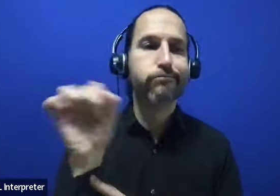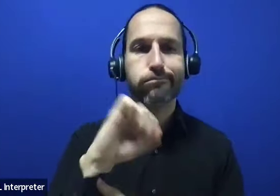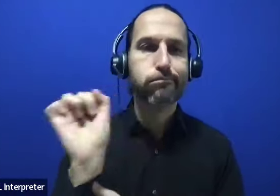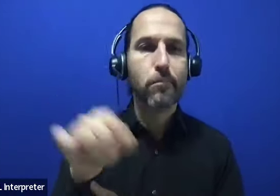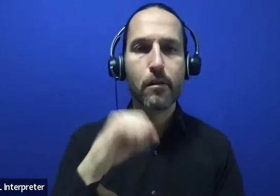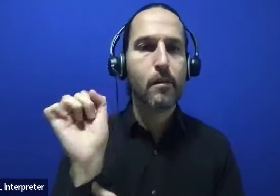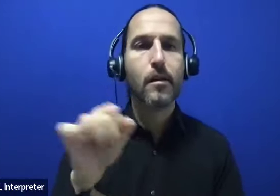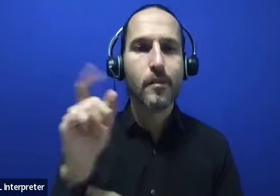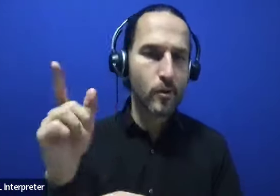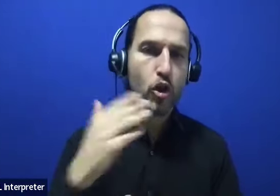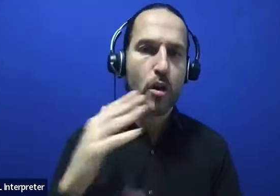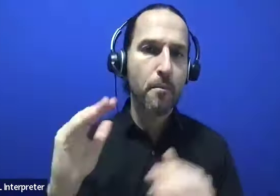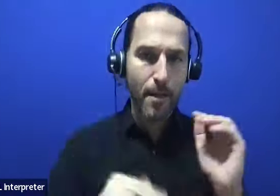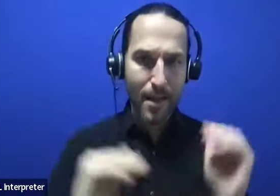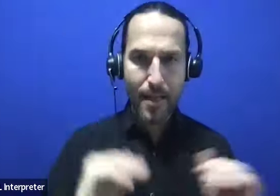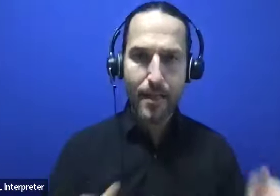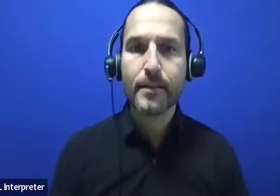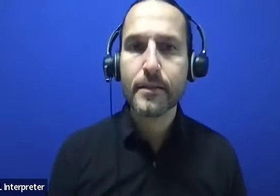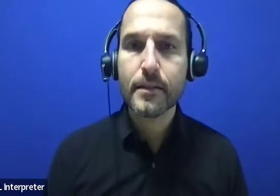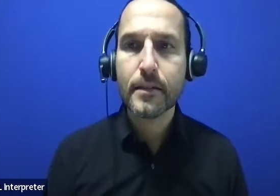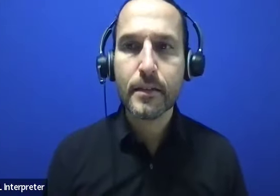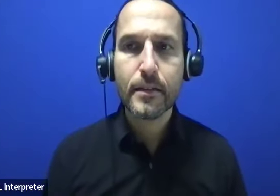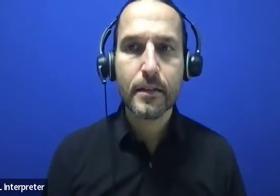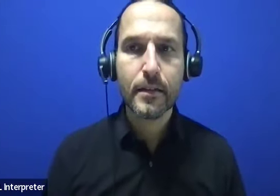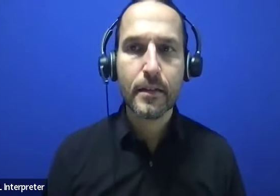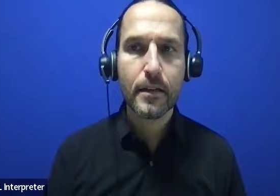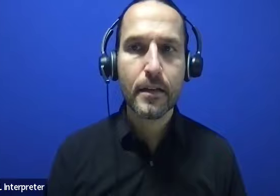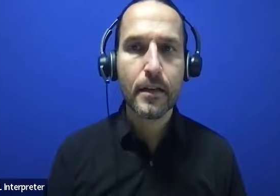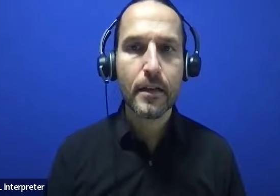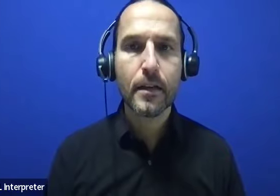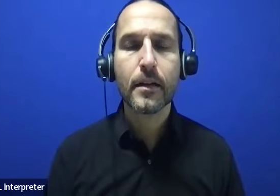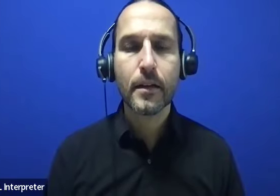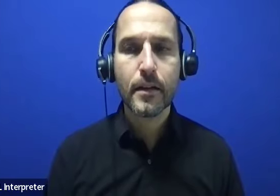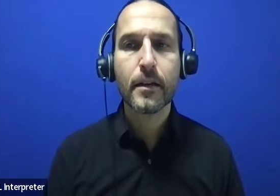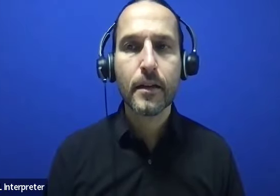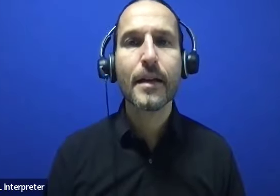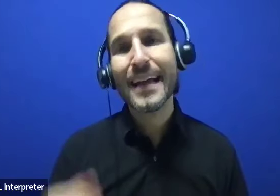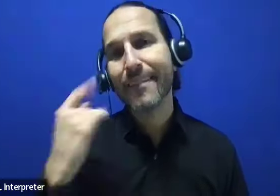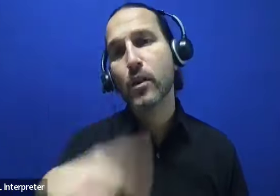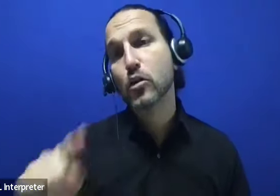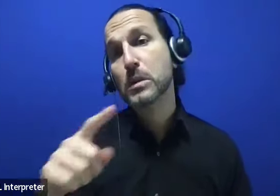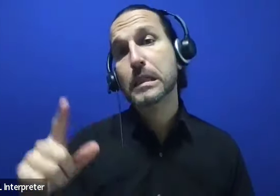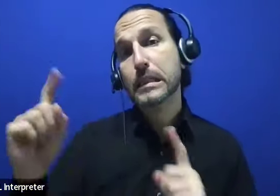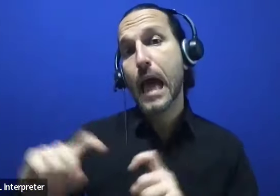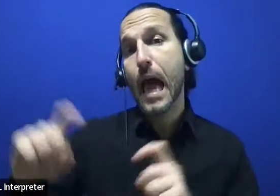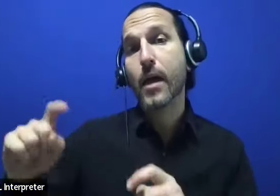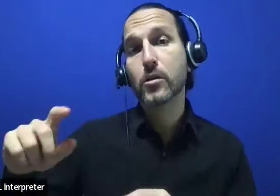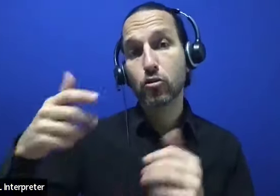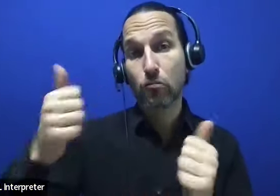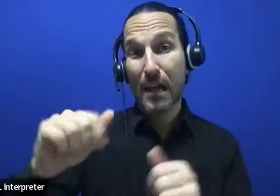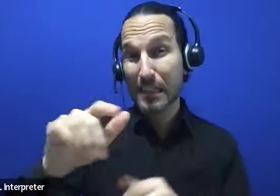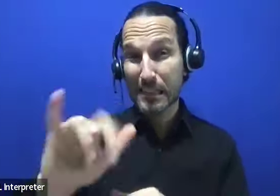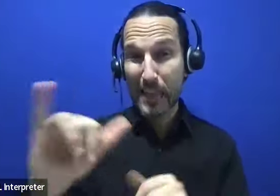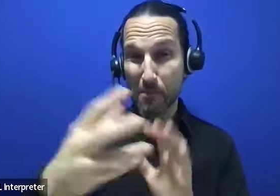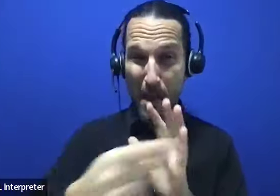wherever it might want to go. But, and you don't have to do this, but if you want to try it, hang upside down